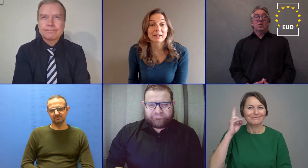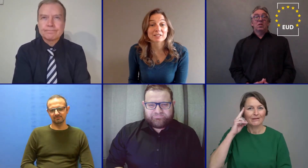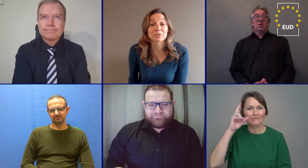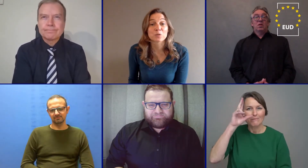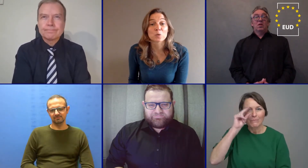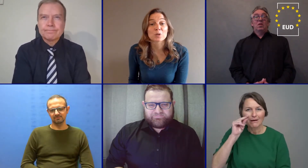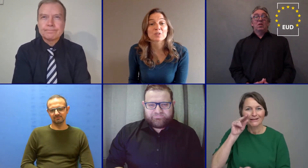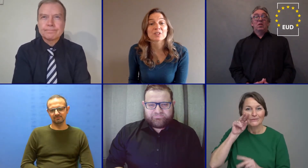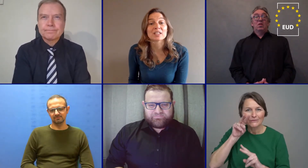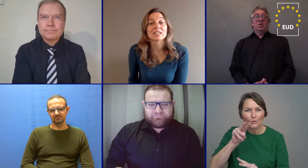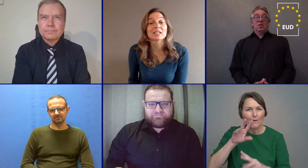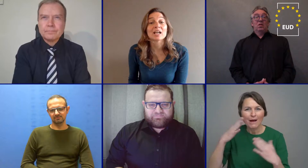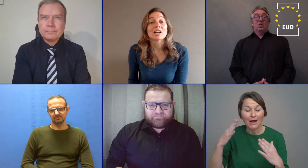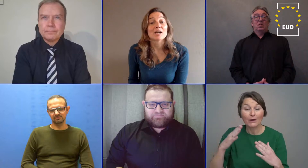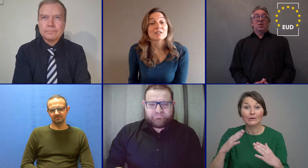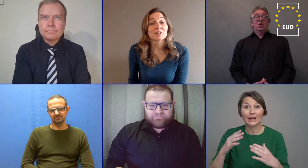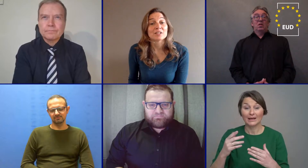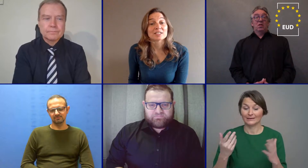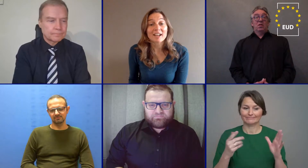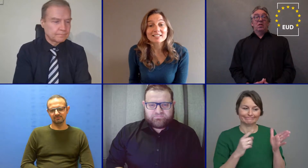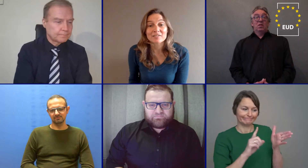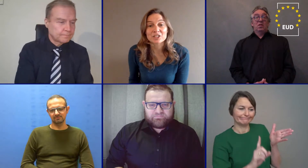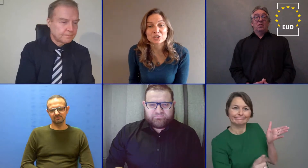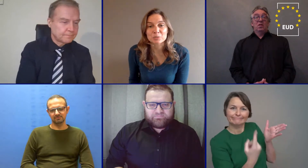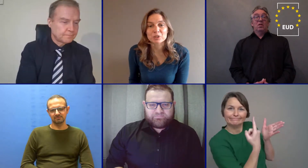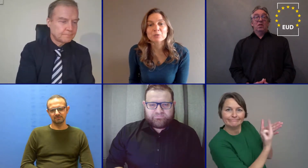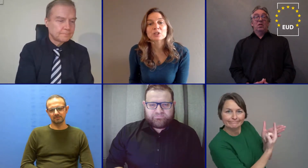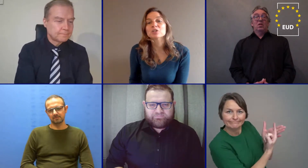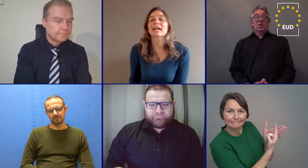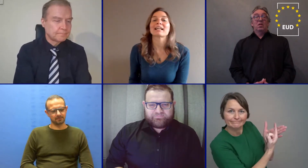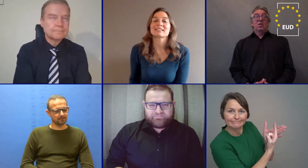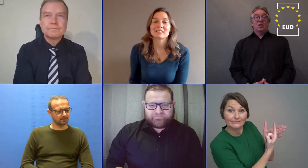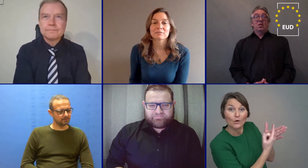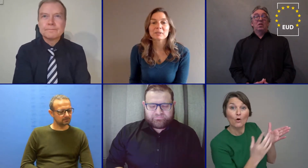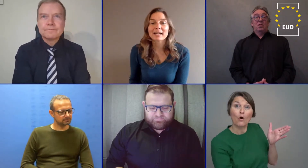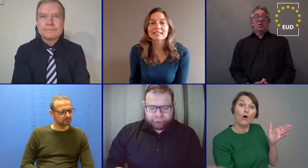specs for the size of the interpreter. If we look at a deaf-blind